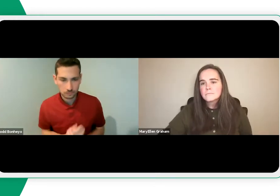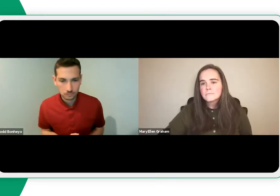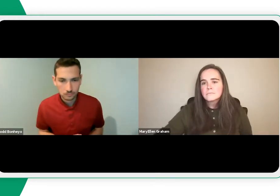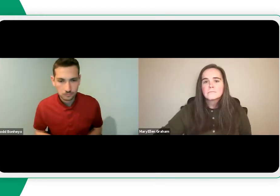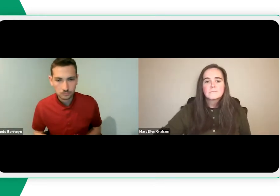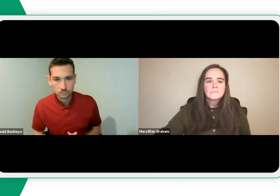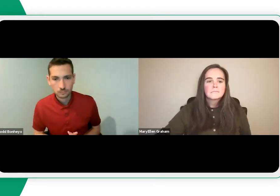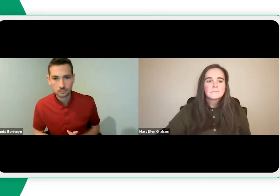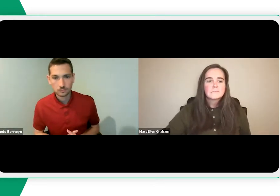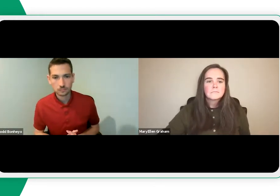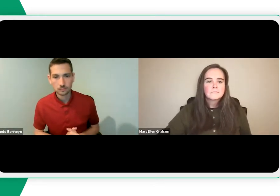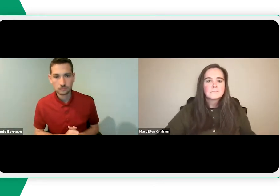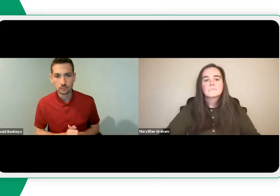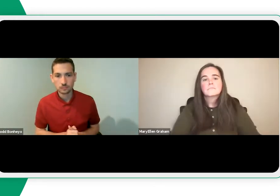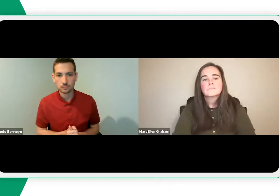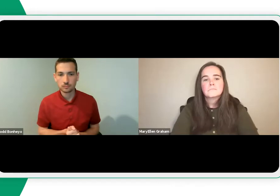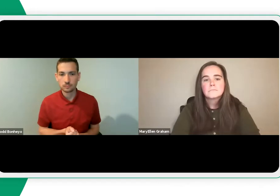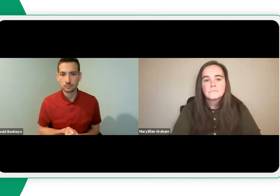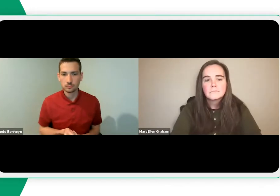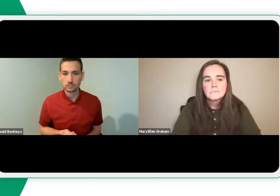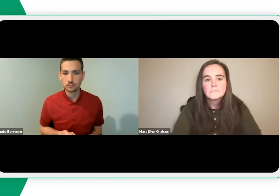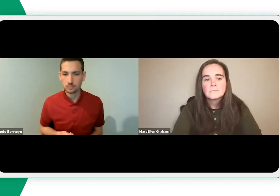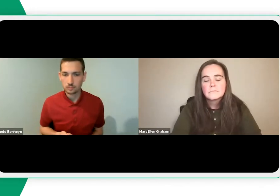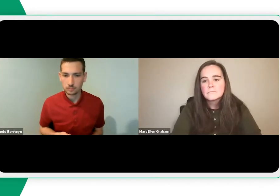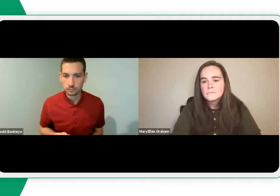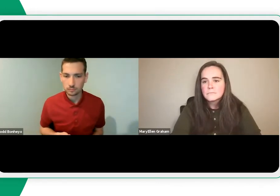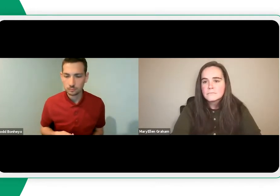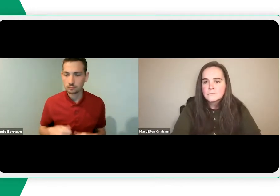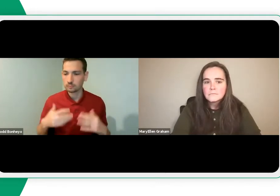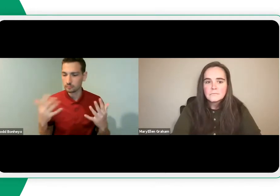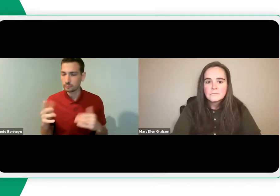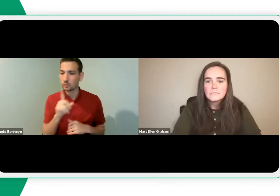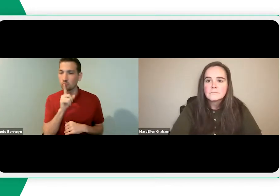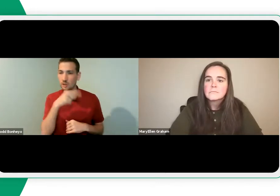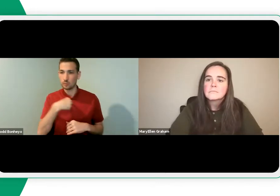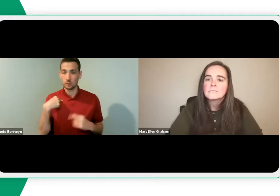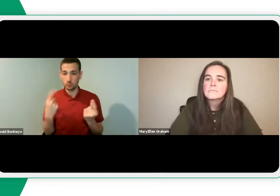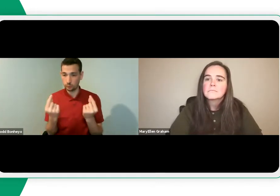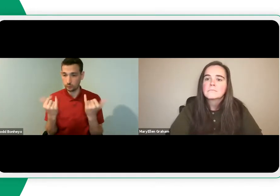our webinar goals this evening are going to be, which are listed here on this slide.